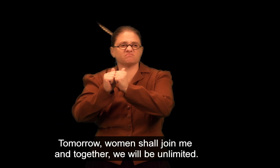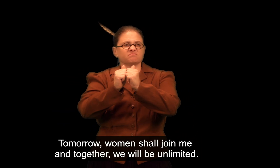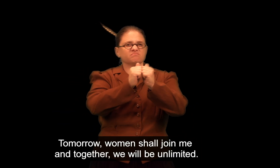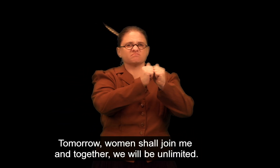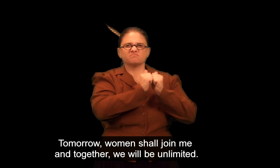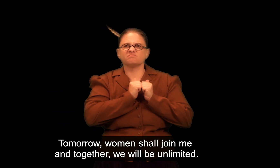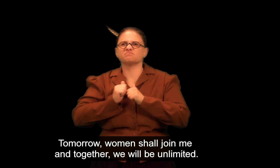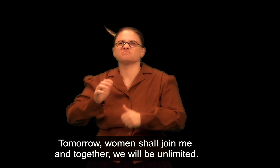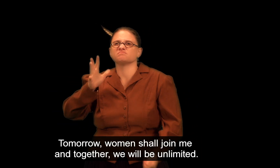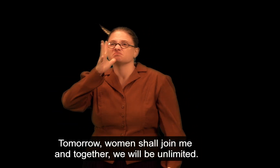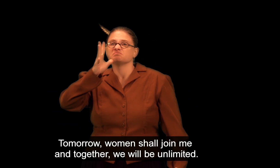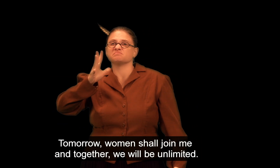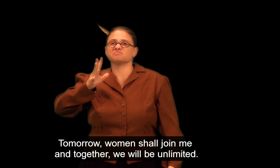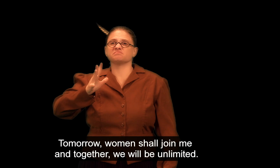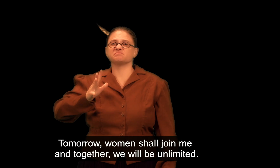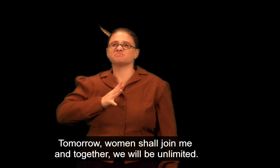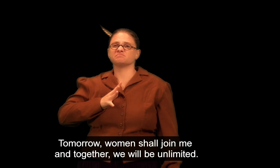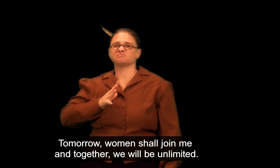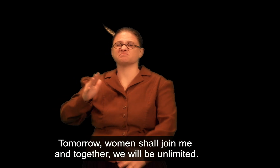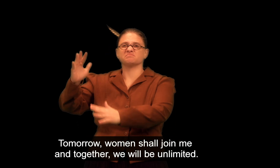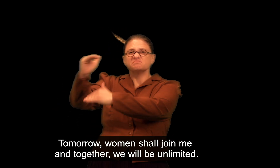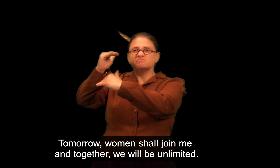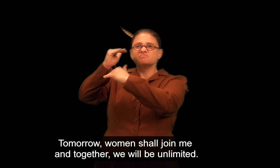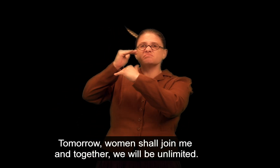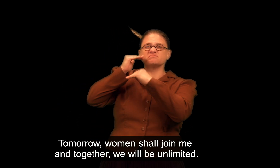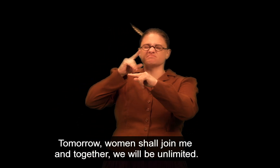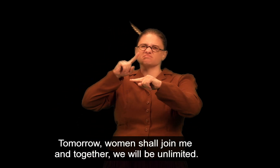Tomorrow, women shall join me, and together we will be unlimited.